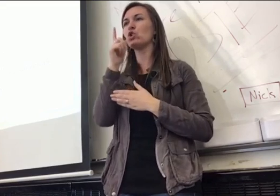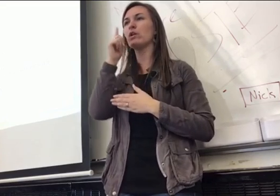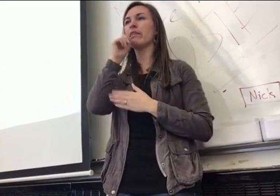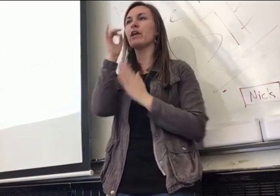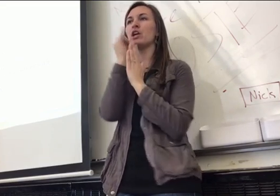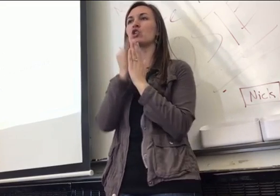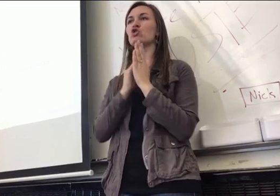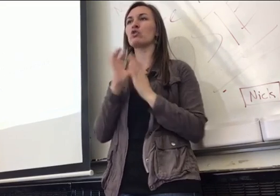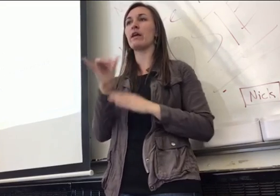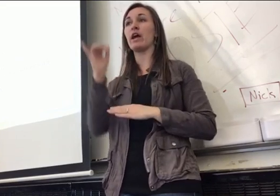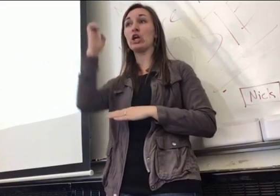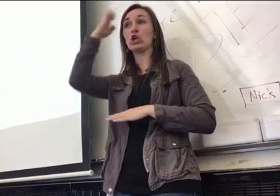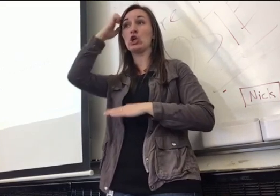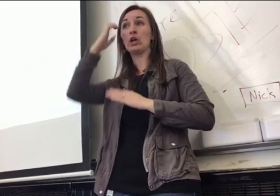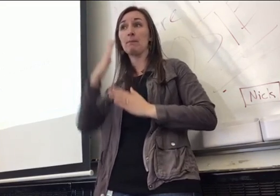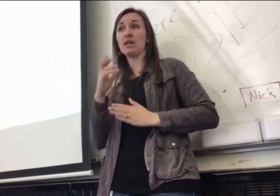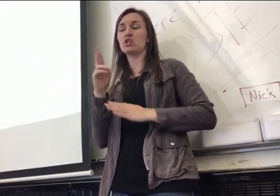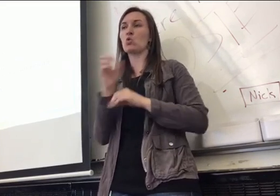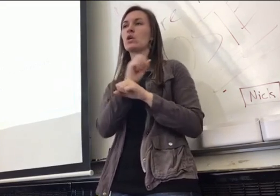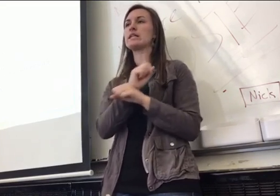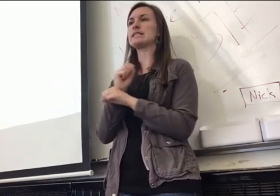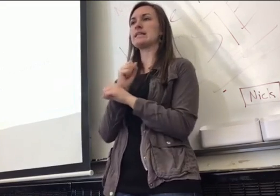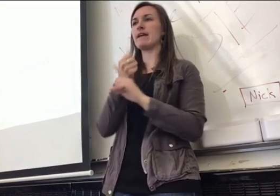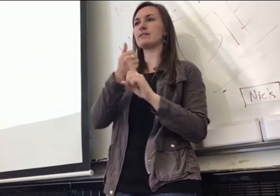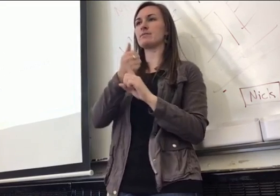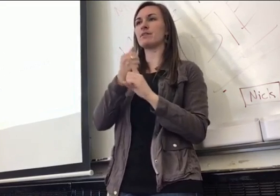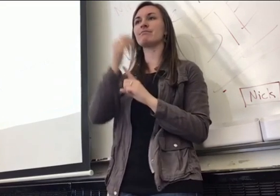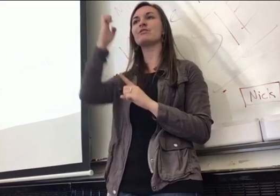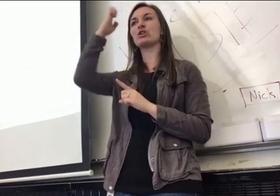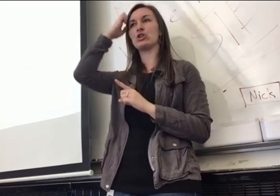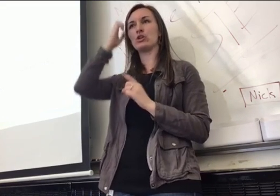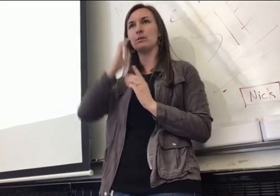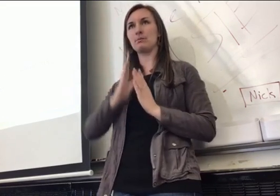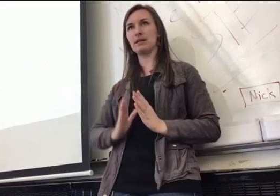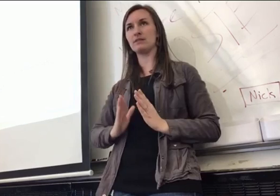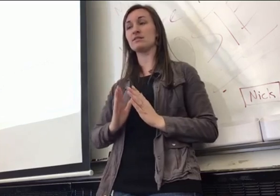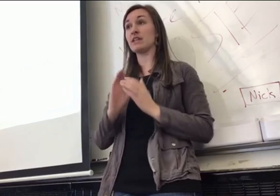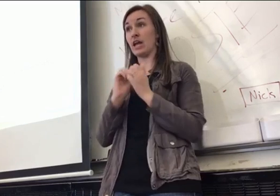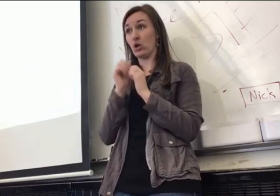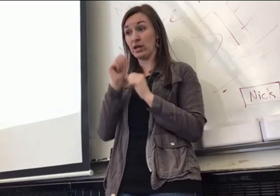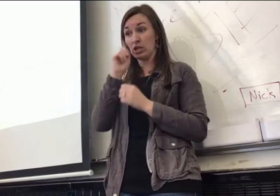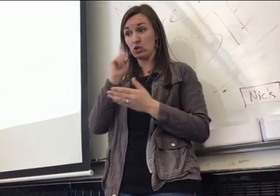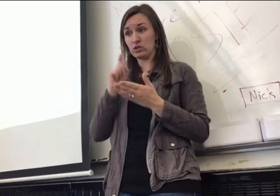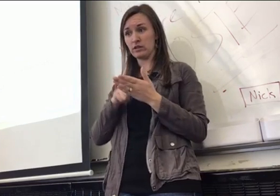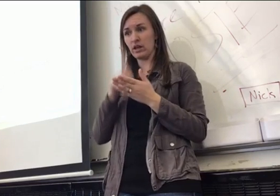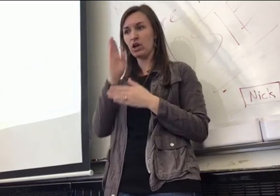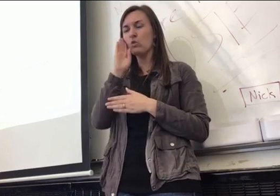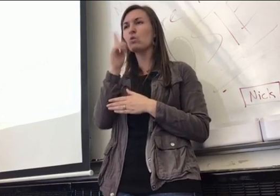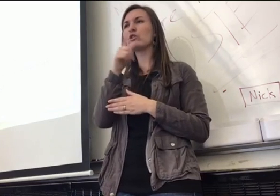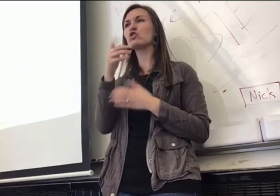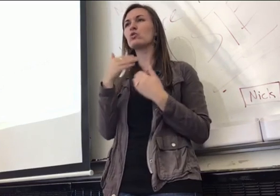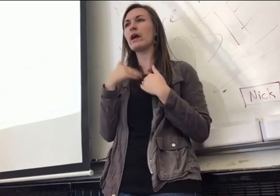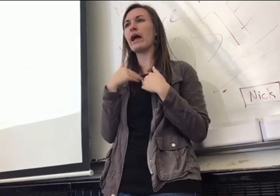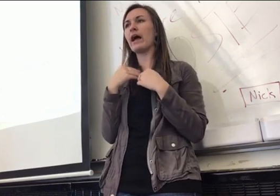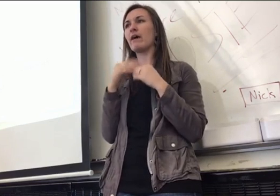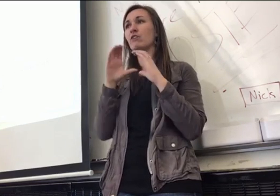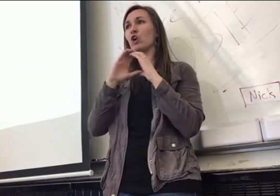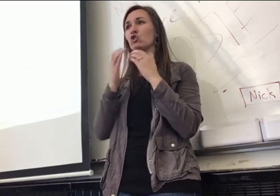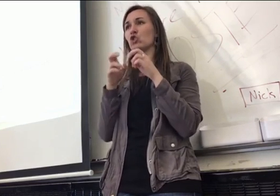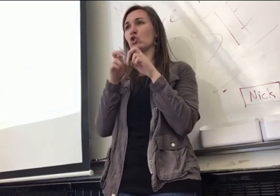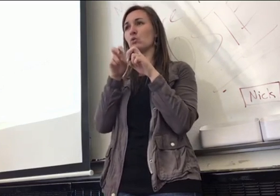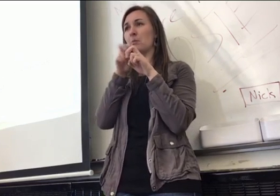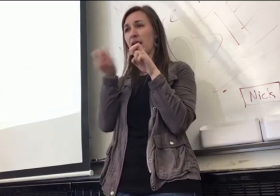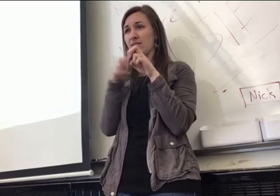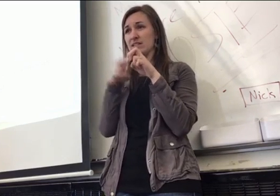picture? Europeans or slaves? Europeans. How you can tell? Would you ever have a group of slaves on top of the ship with